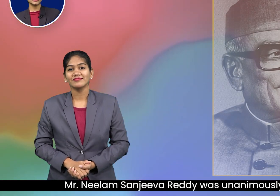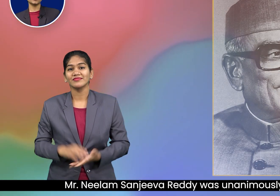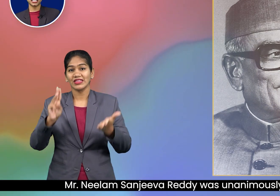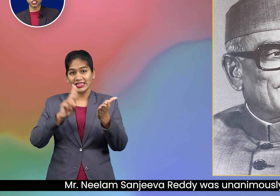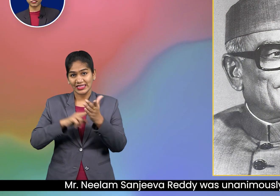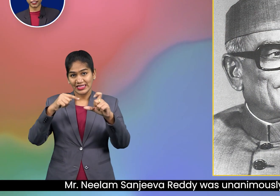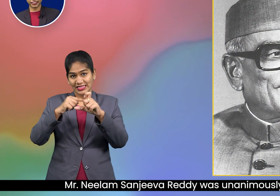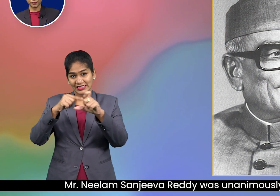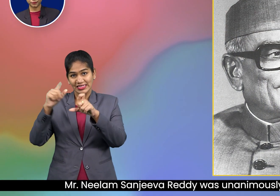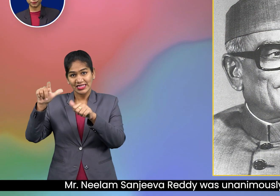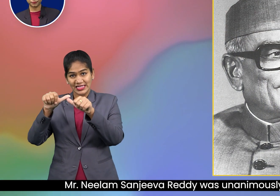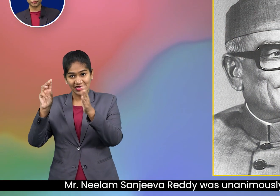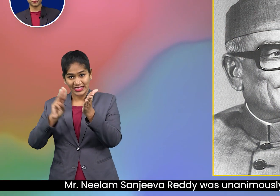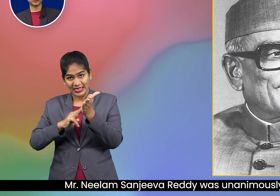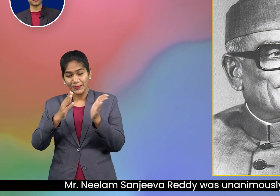Mr. Neelam Sanjeev Reddy